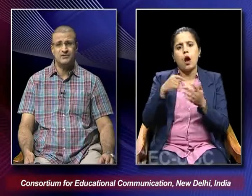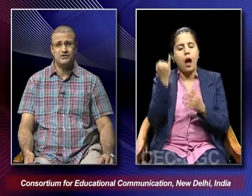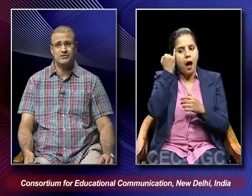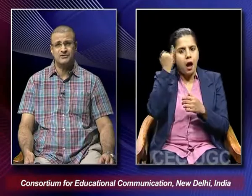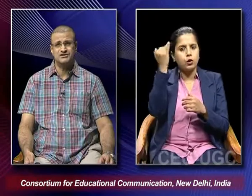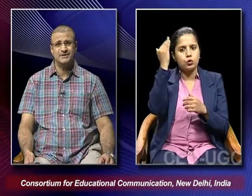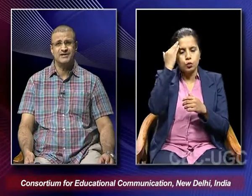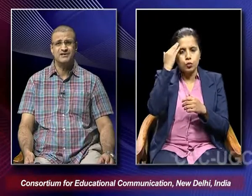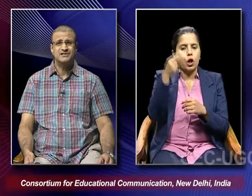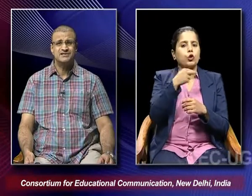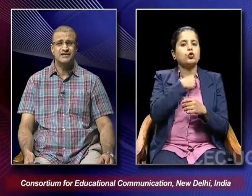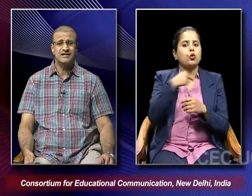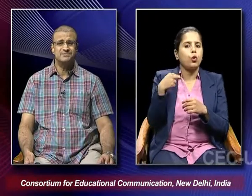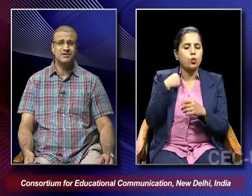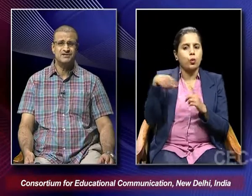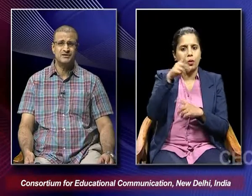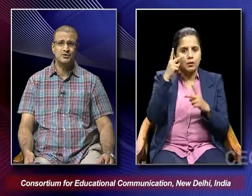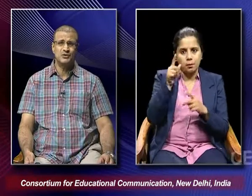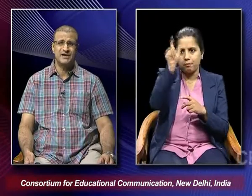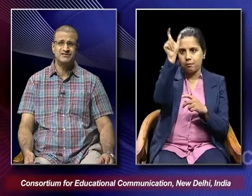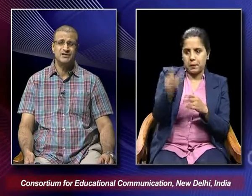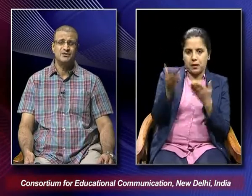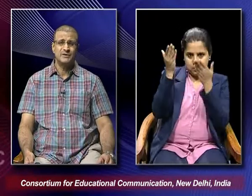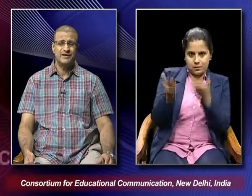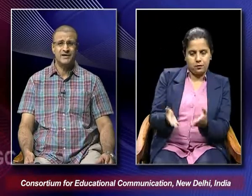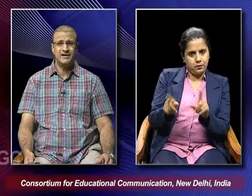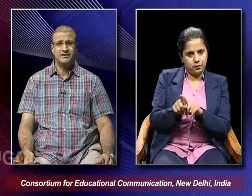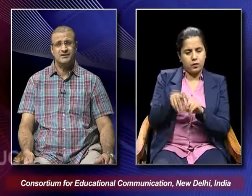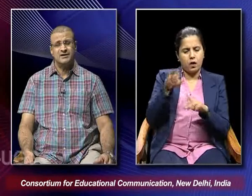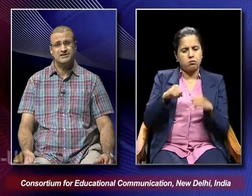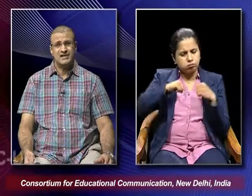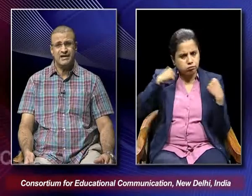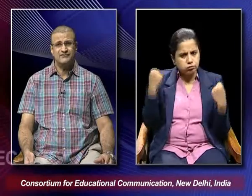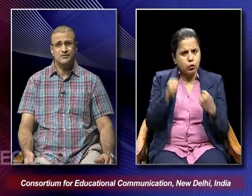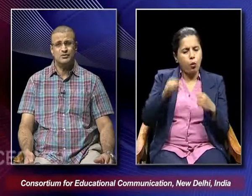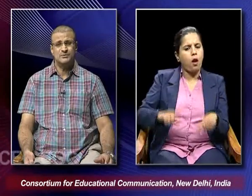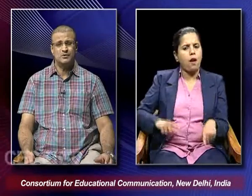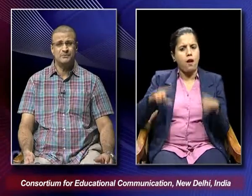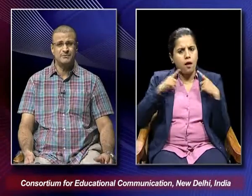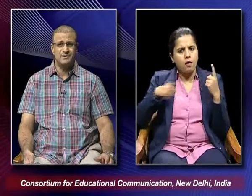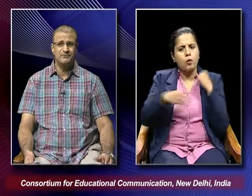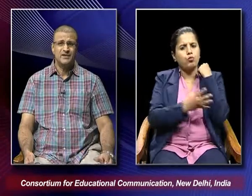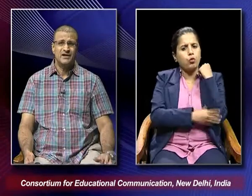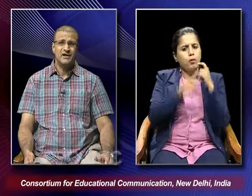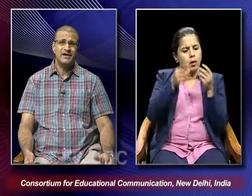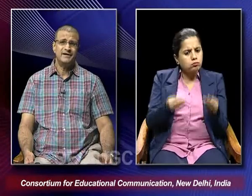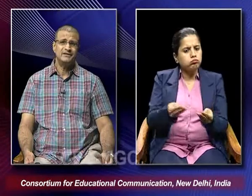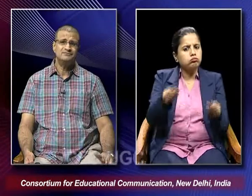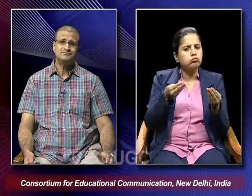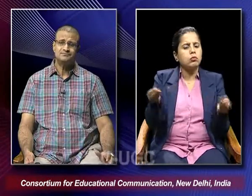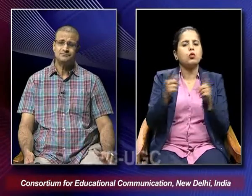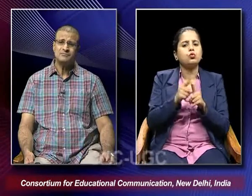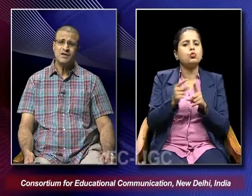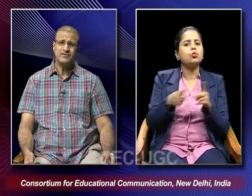where a doctor is being seen as a person who has to dedicate his life to the poor people.